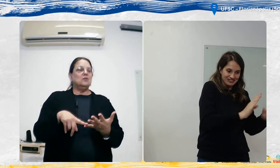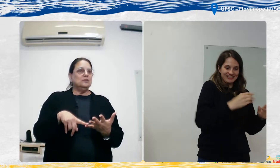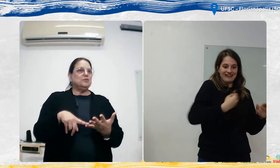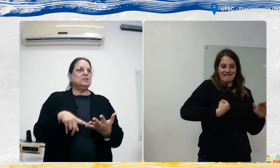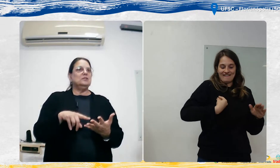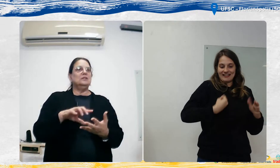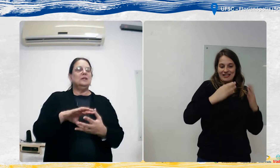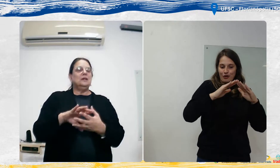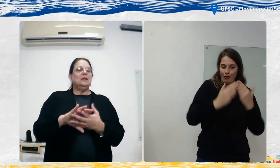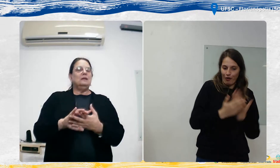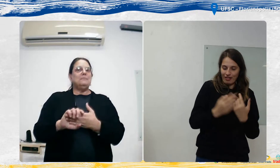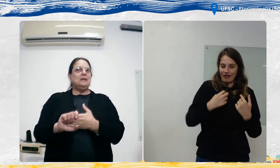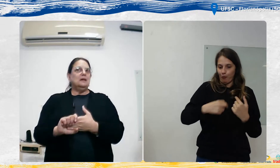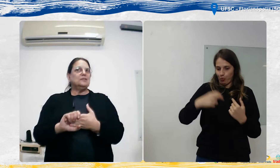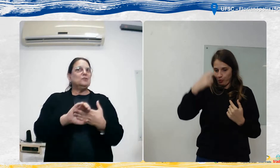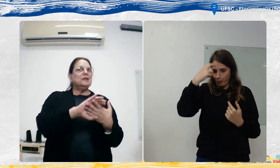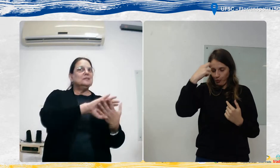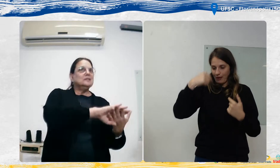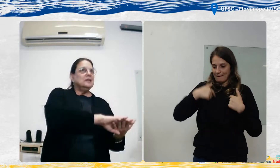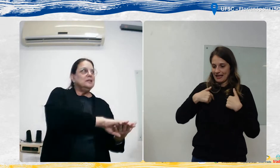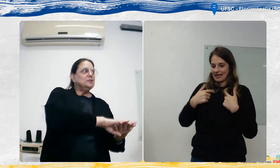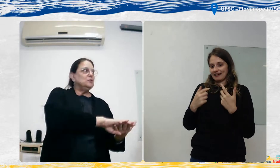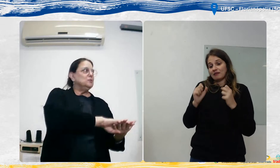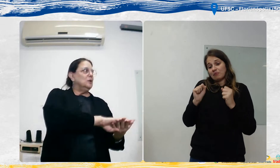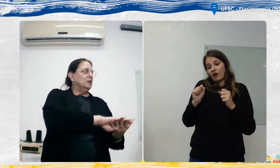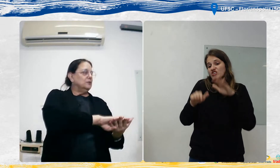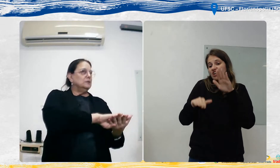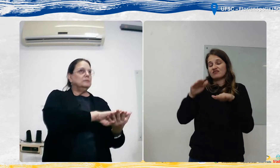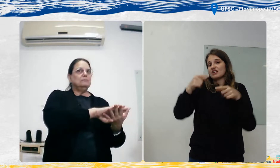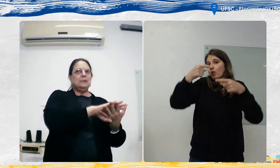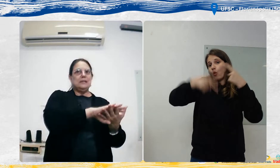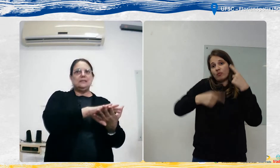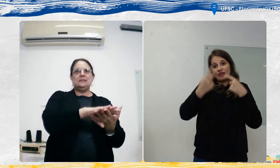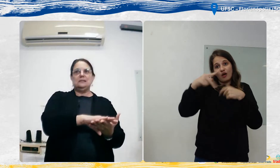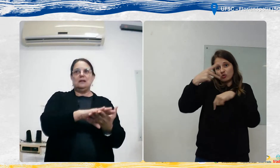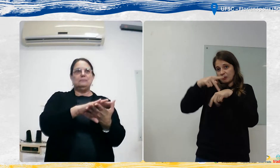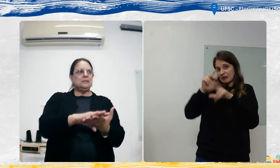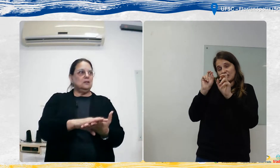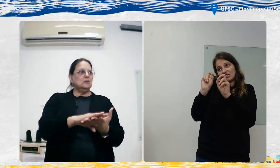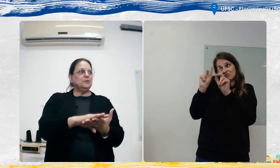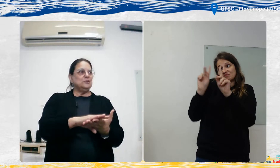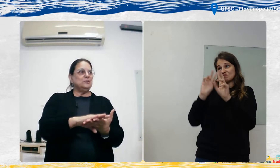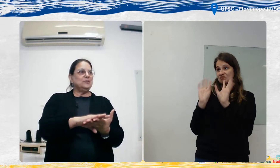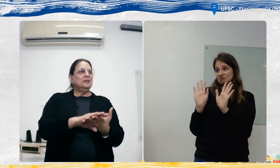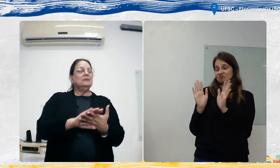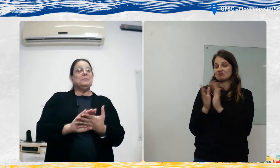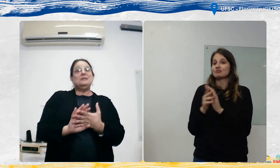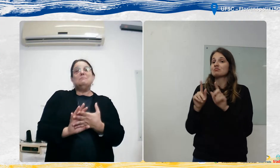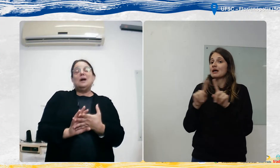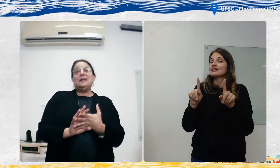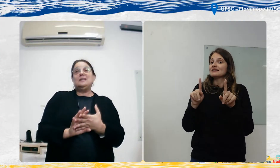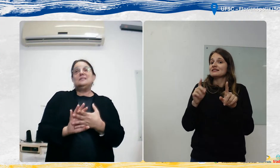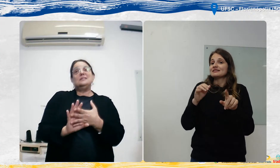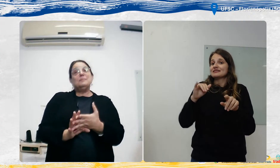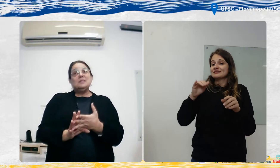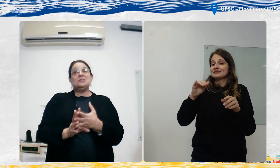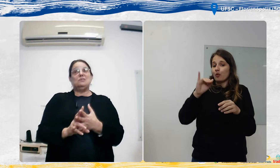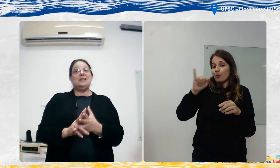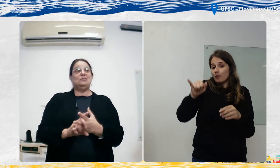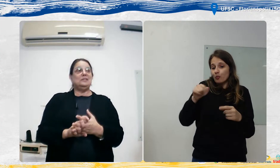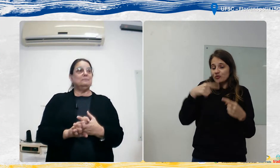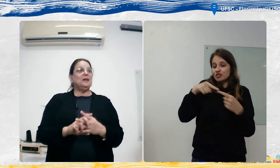and culture. It may not translate to other places and times and cultures, but it might. Some